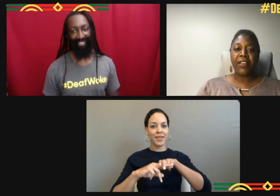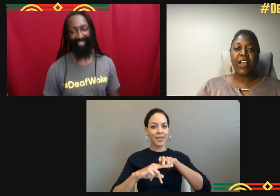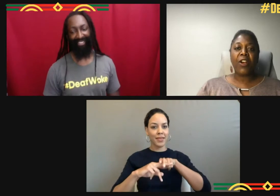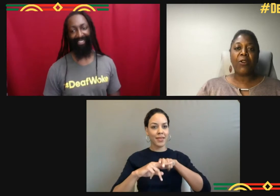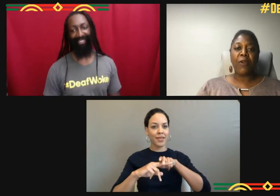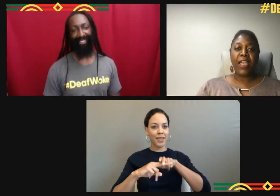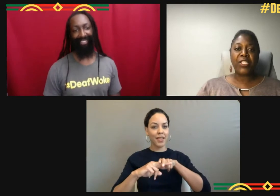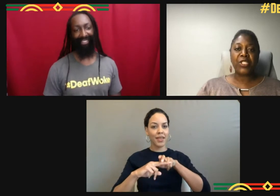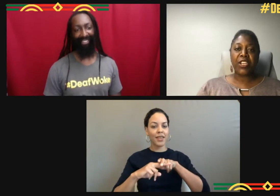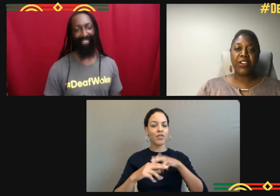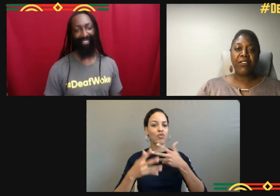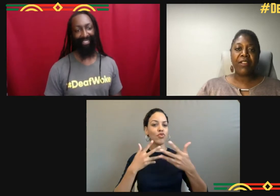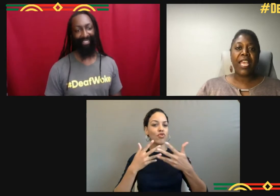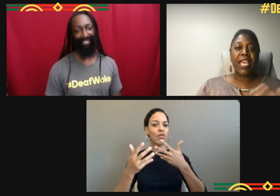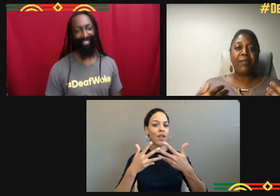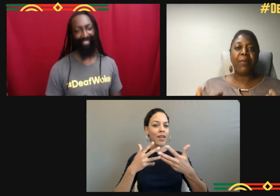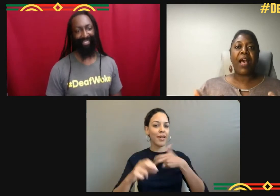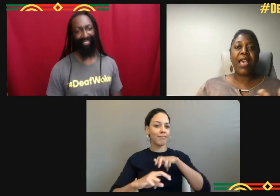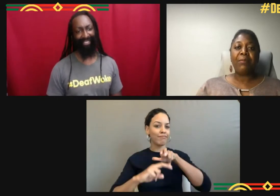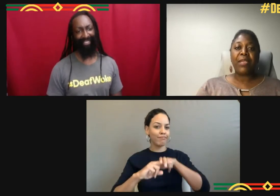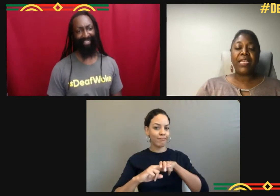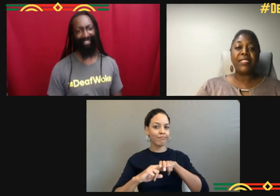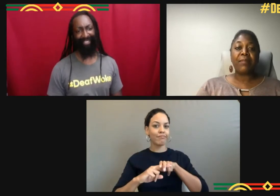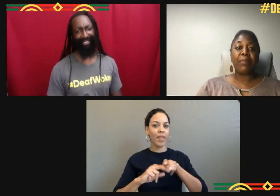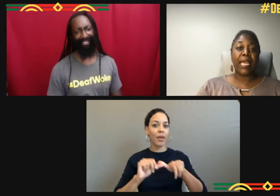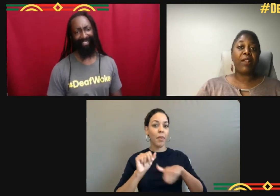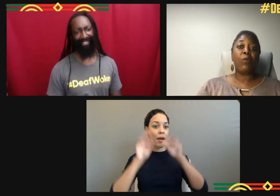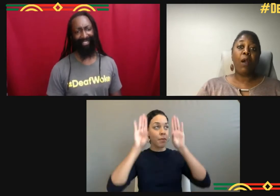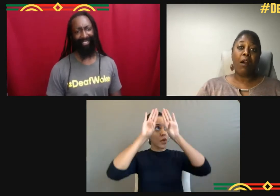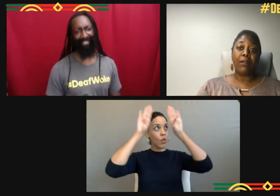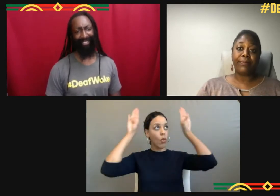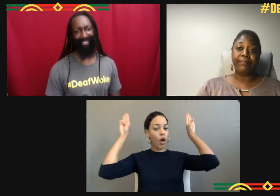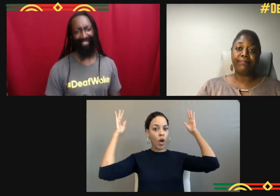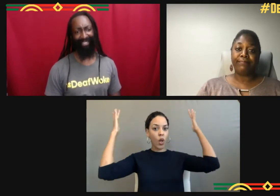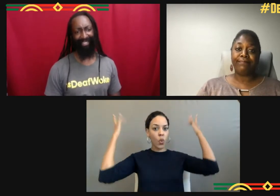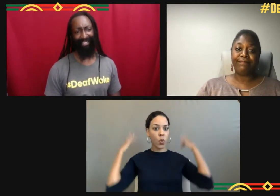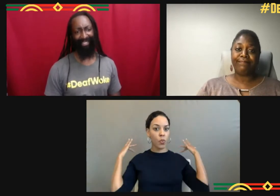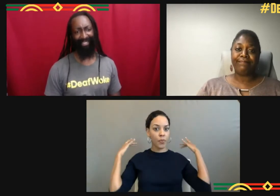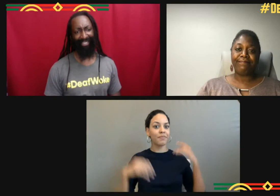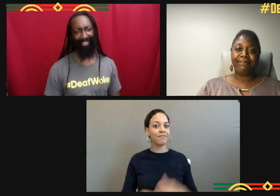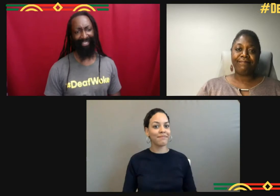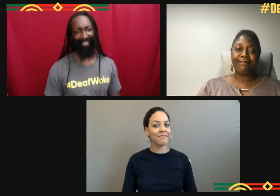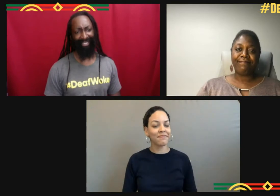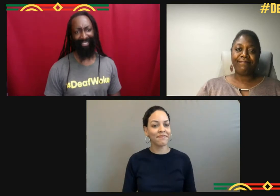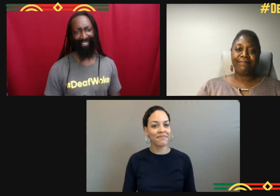chair, a gray chair, and behind me is a blank wall.